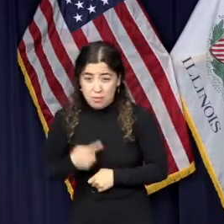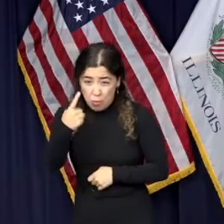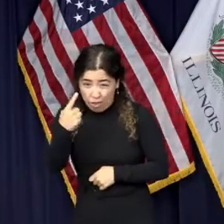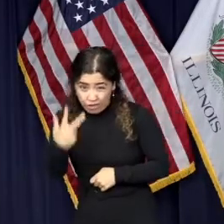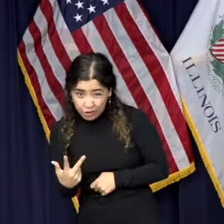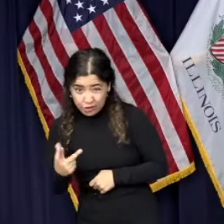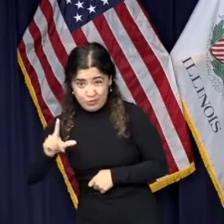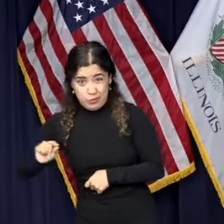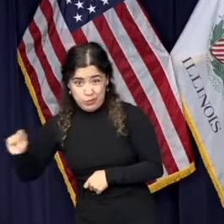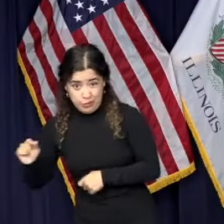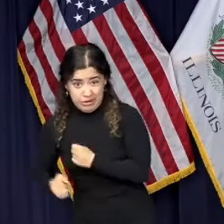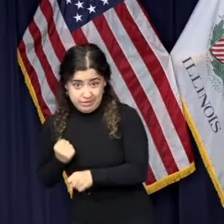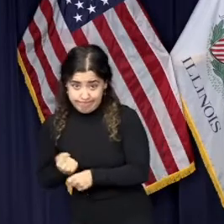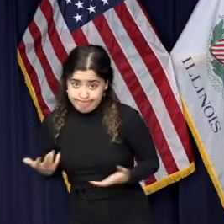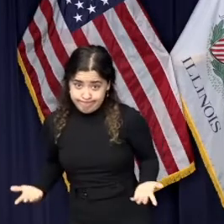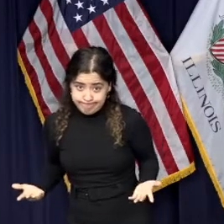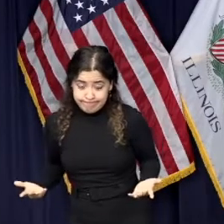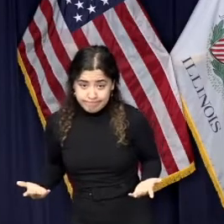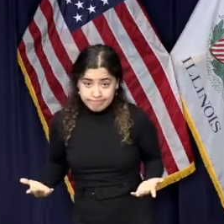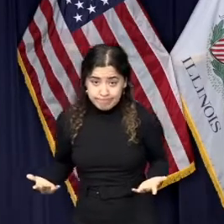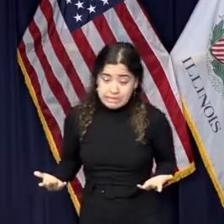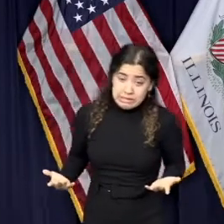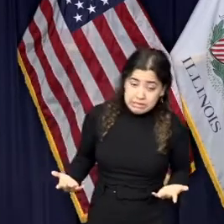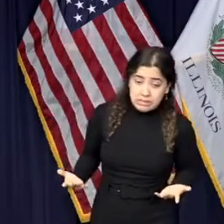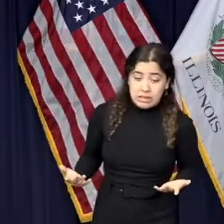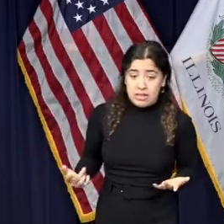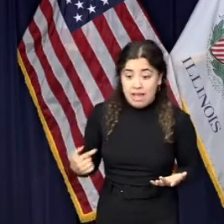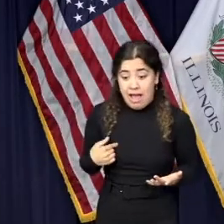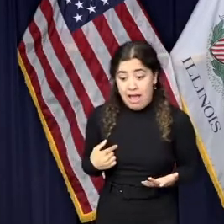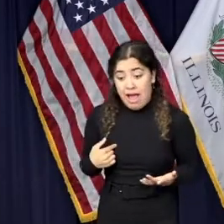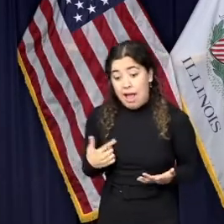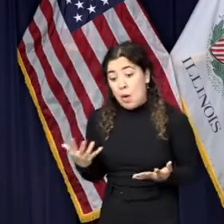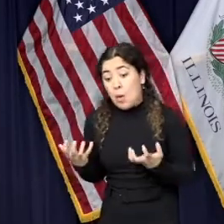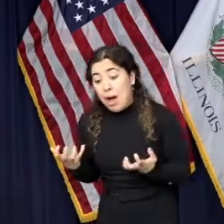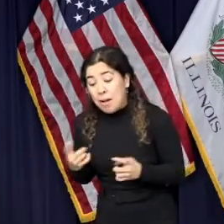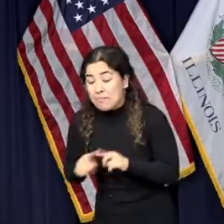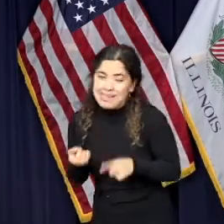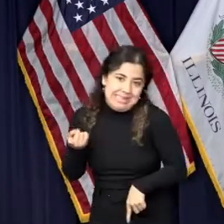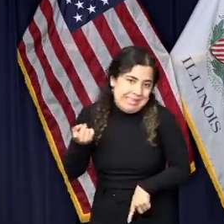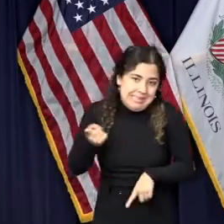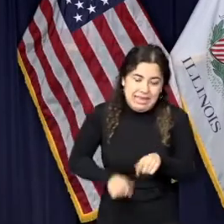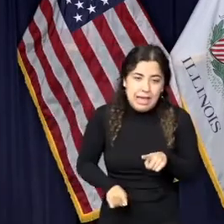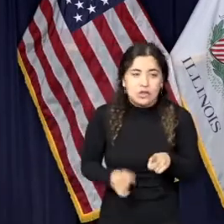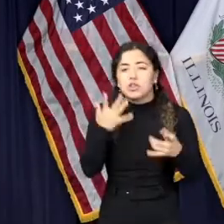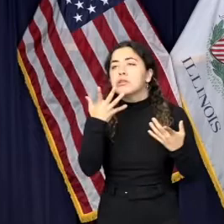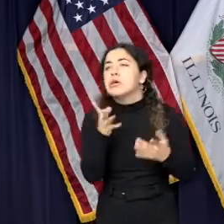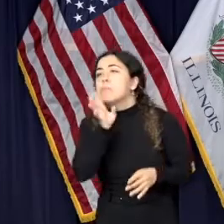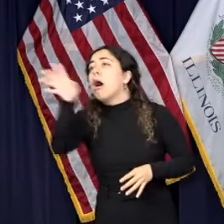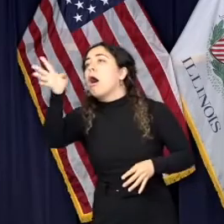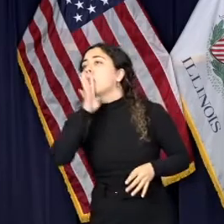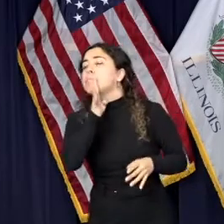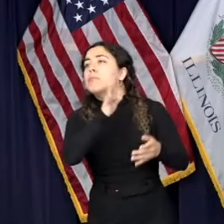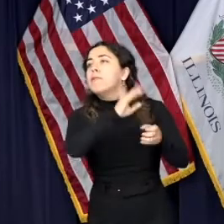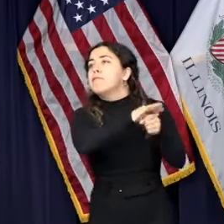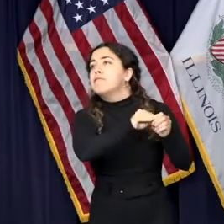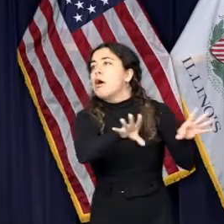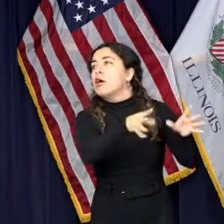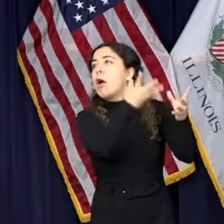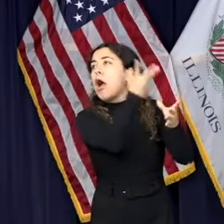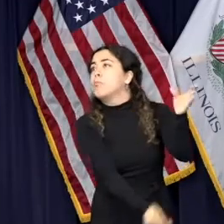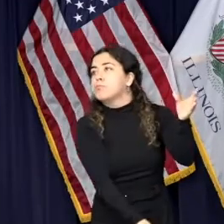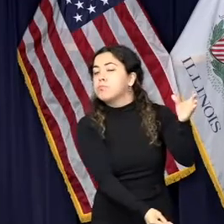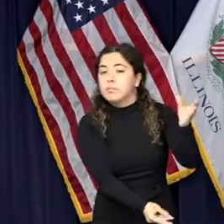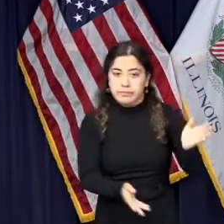as I'd like to, this virus isn't something that we can wish away. So we have to act responsibly and collectively